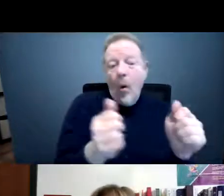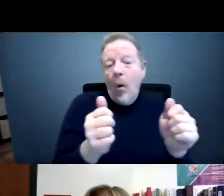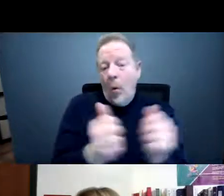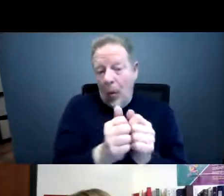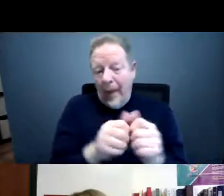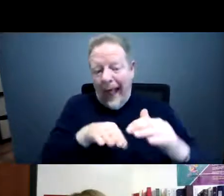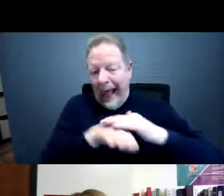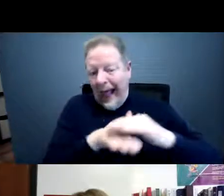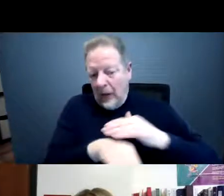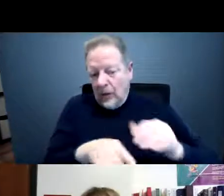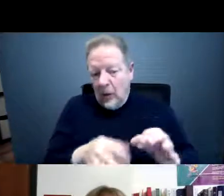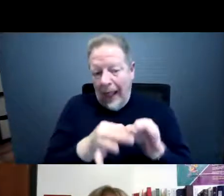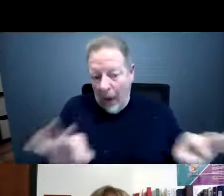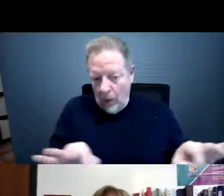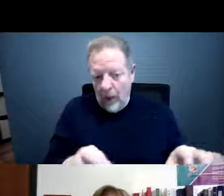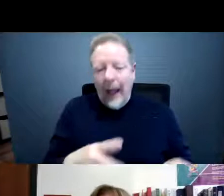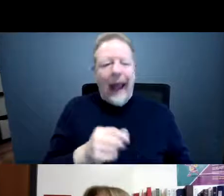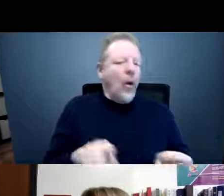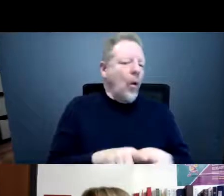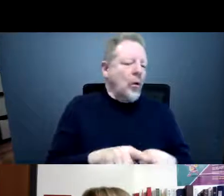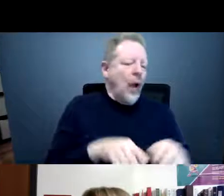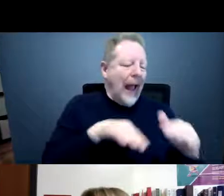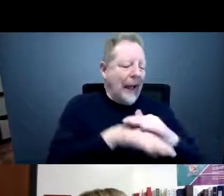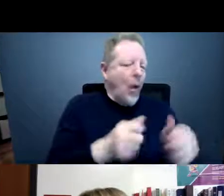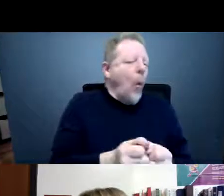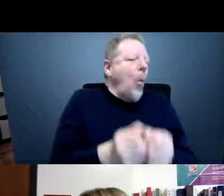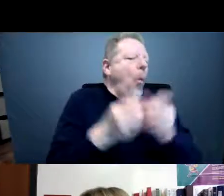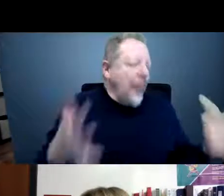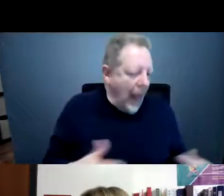and without access to language, and how to follow a plan, what to do.